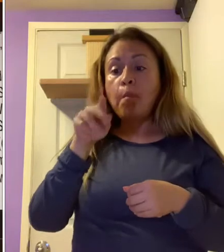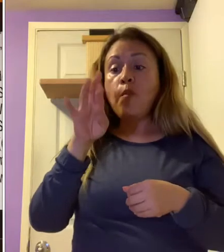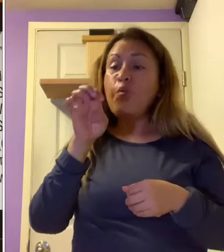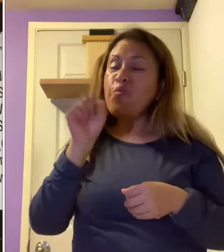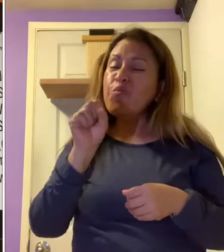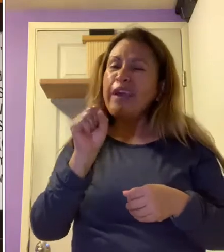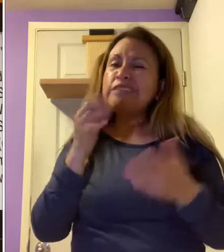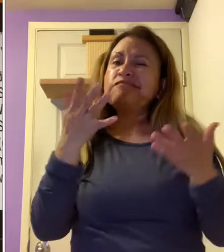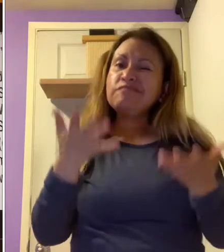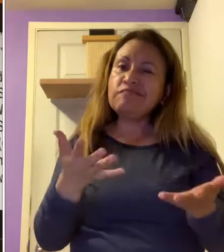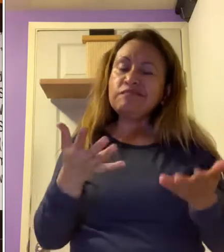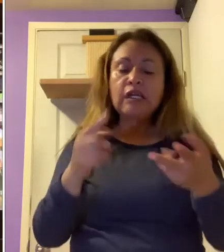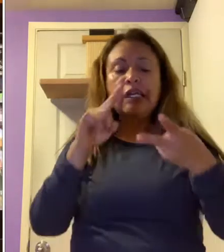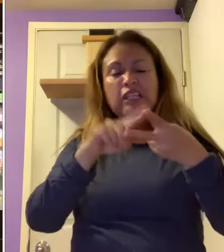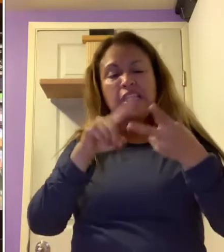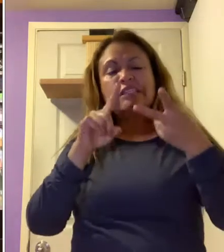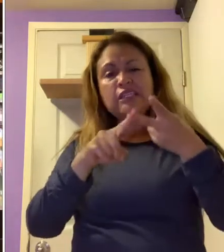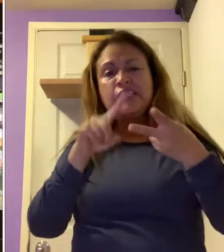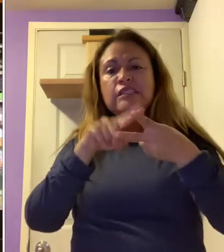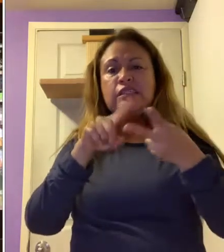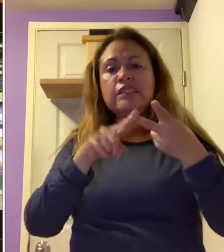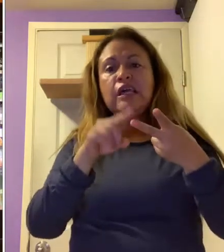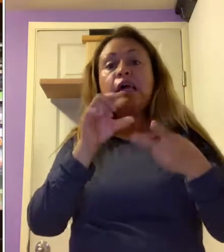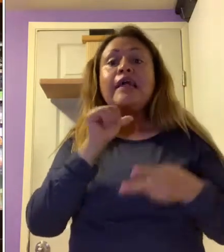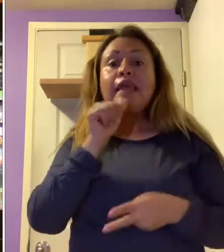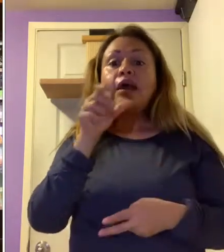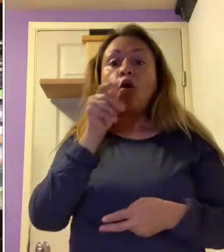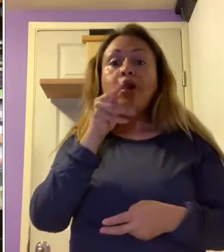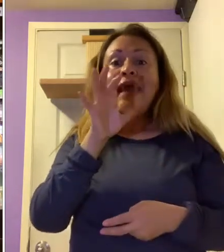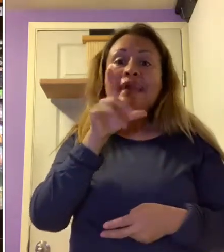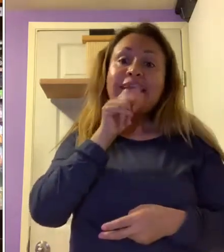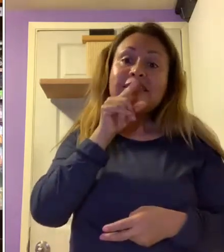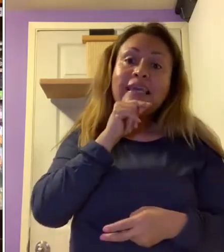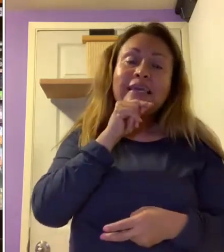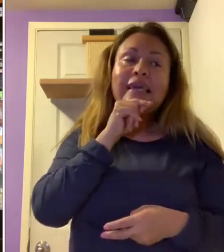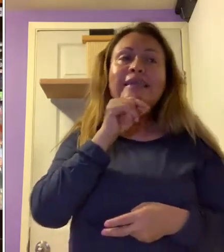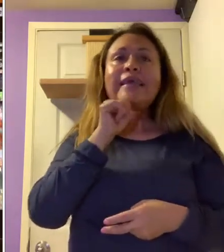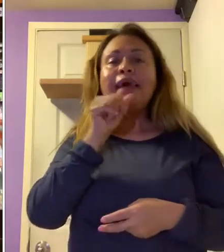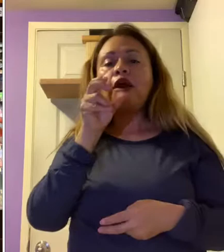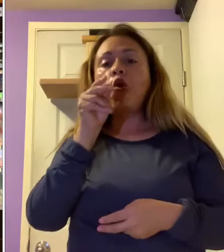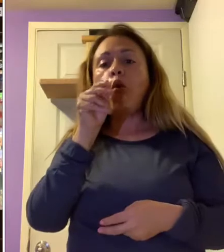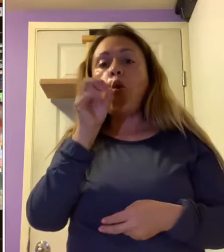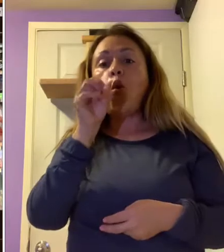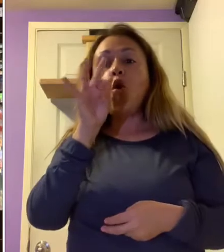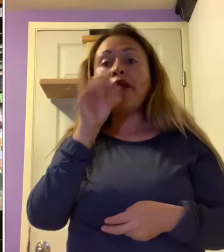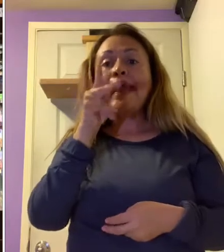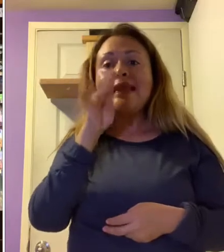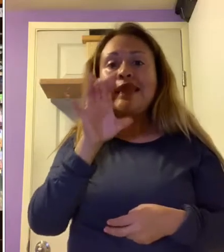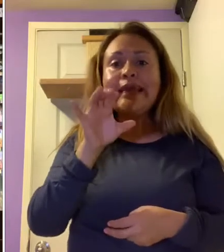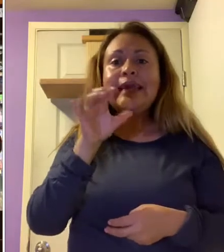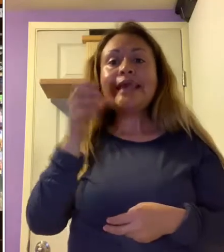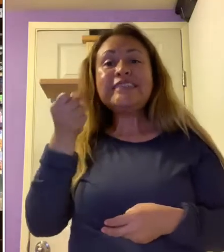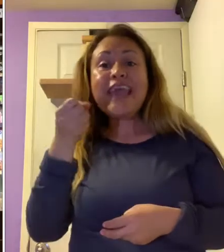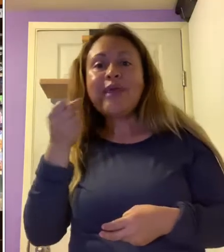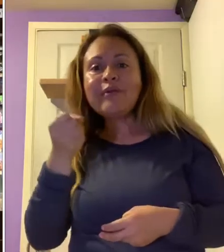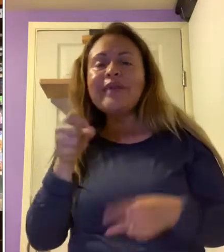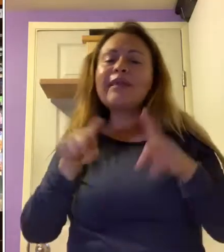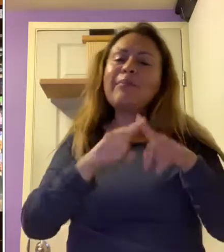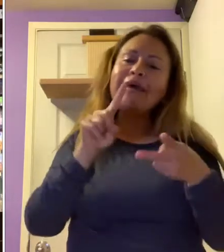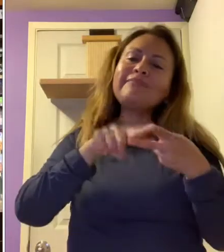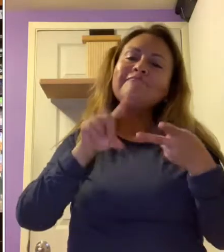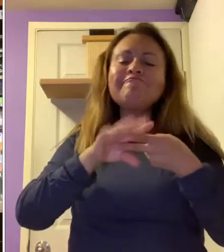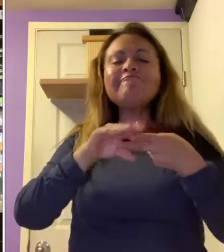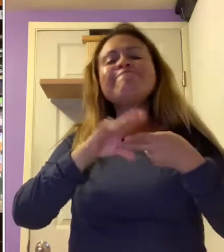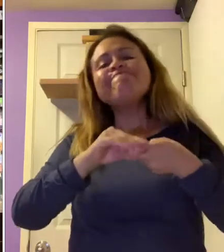natural flavorings. But everything else here is really good. It's not organic chicken or organic dairy, which is okay. I'm going to sacrifice a little bit of quality per se